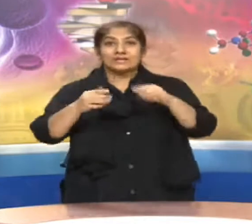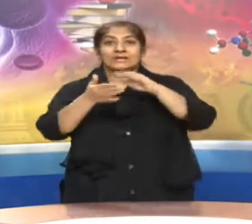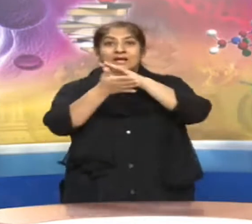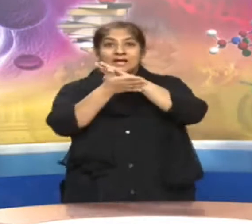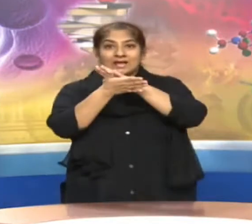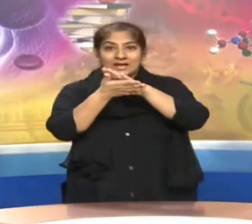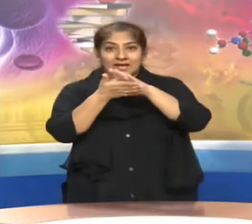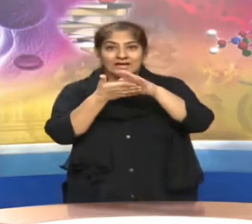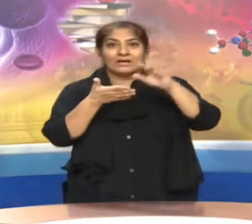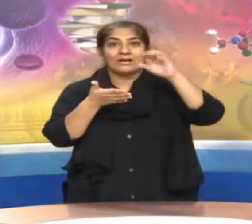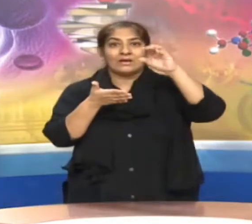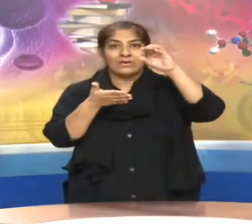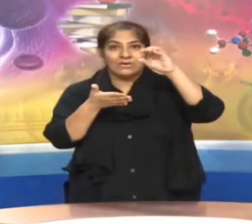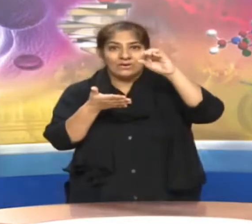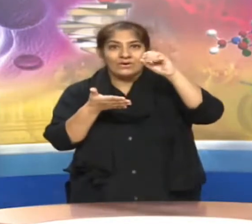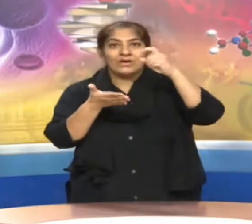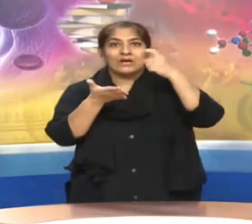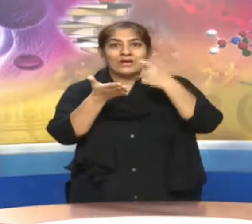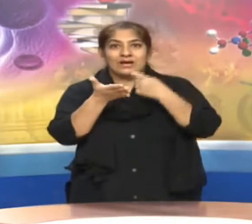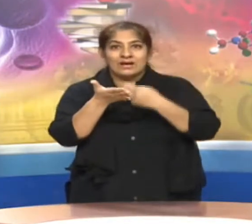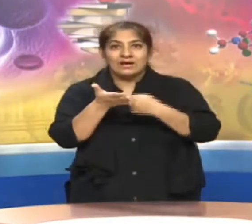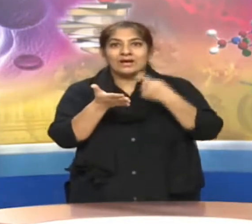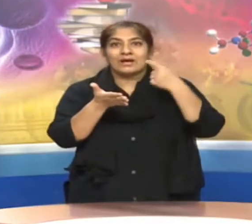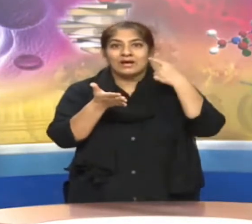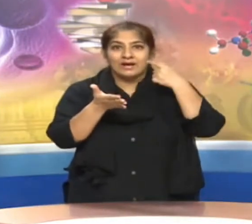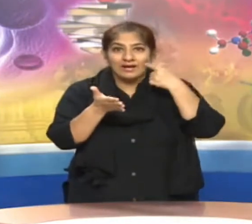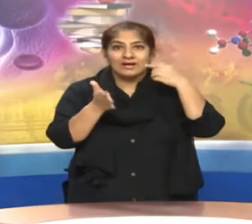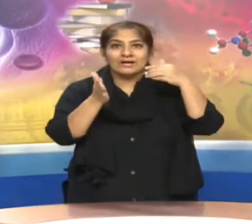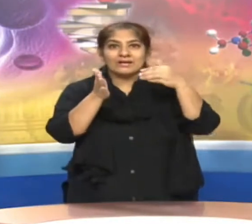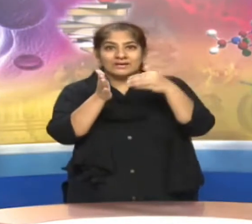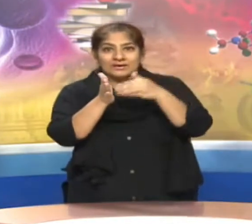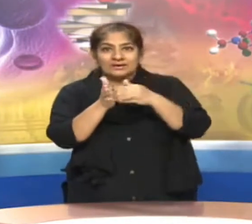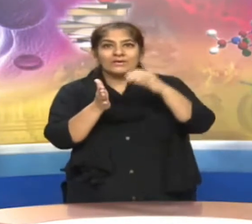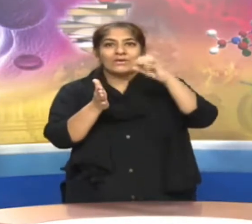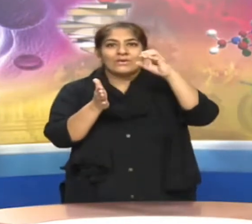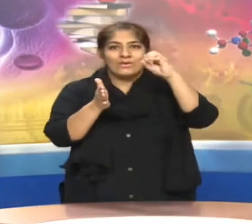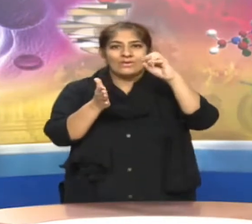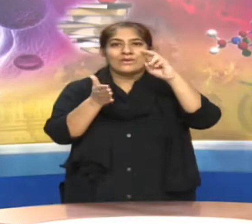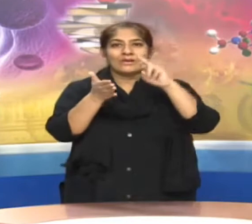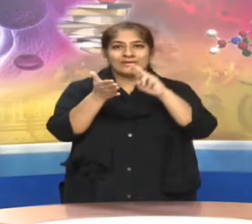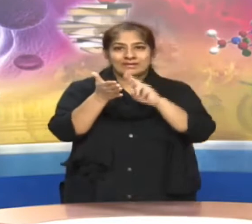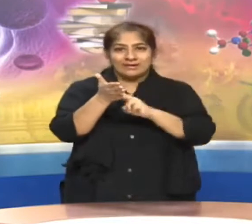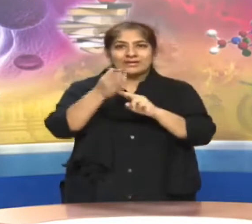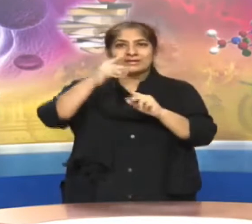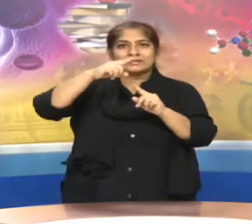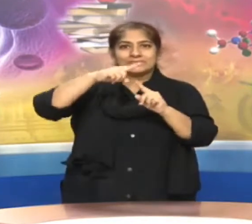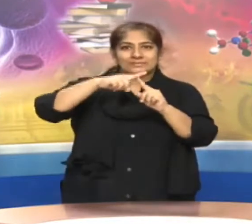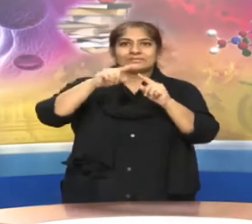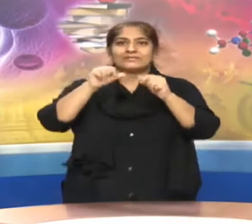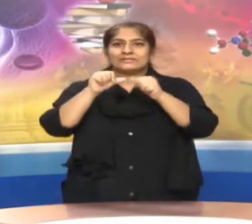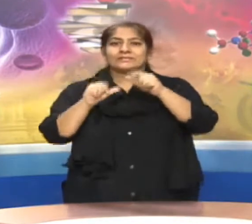And there is another third type of communication that is known as